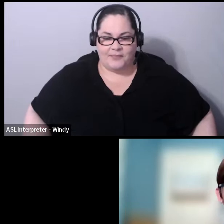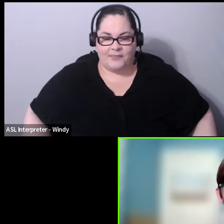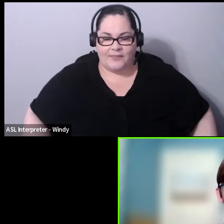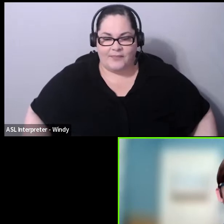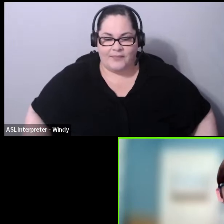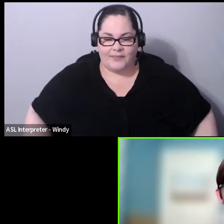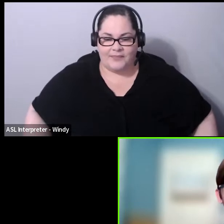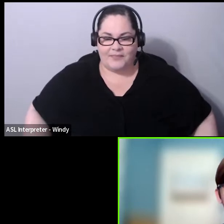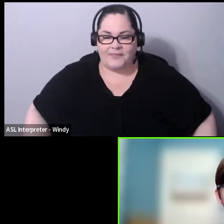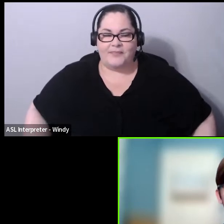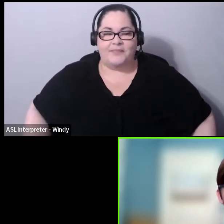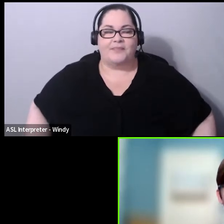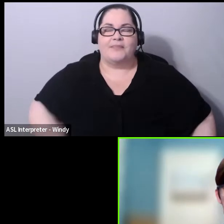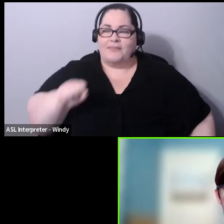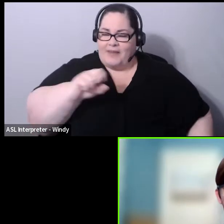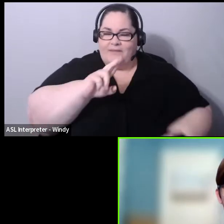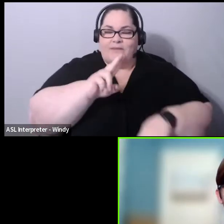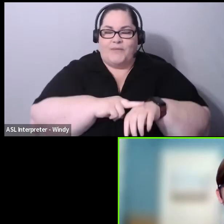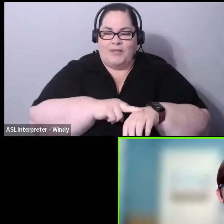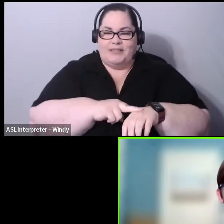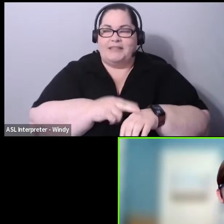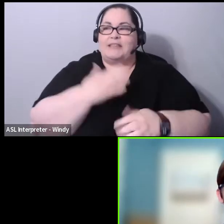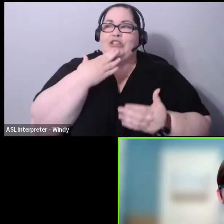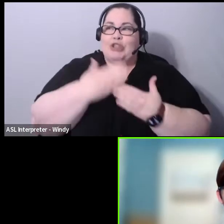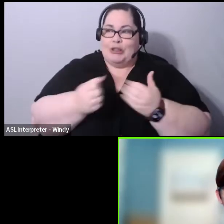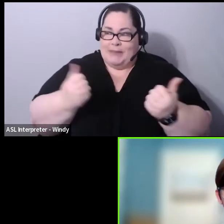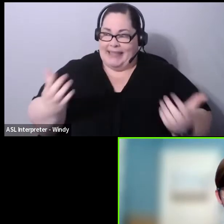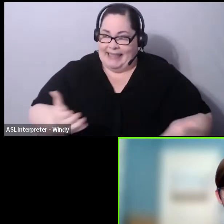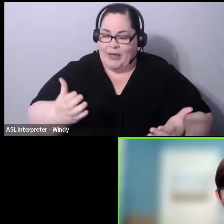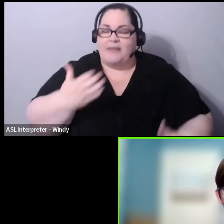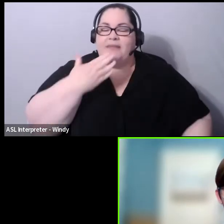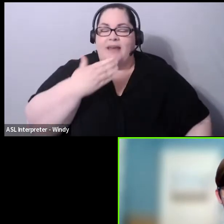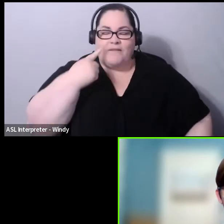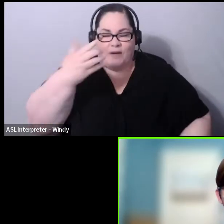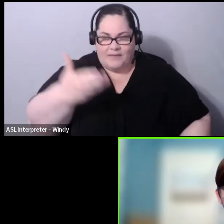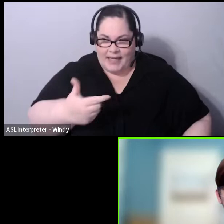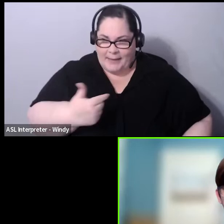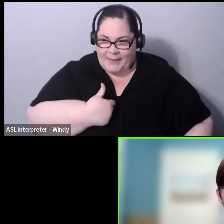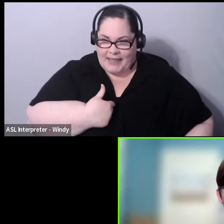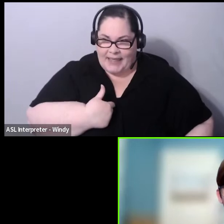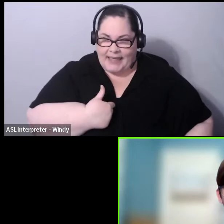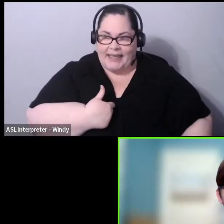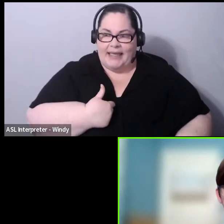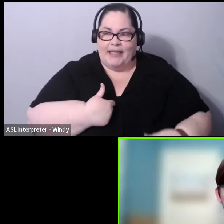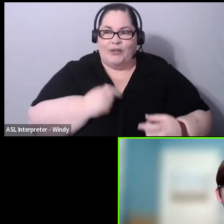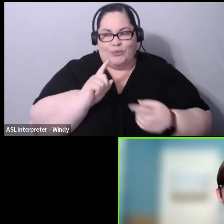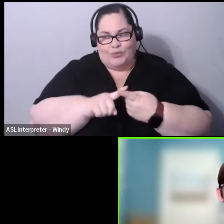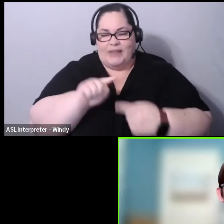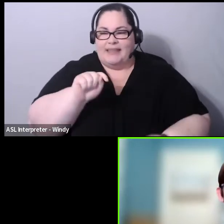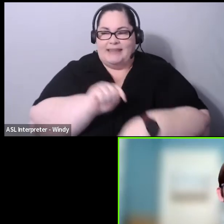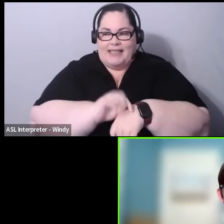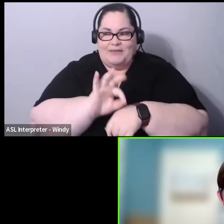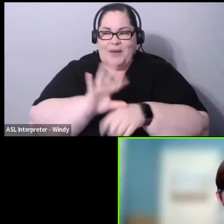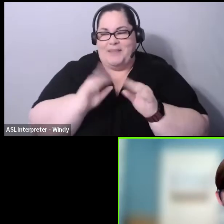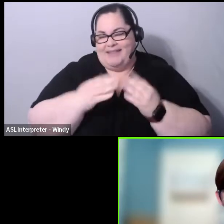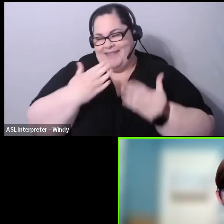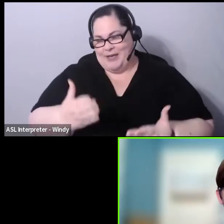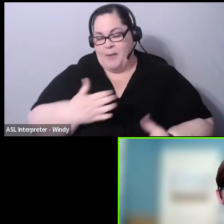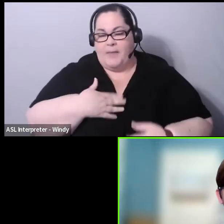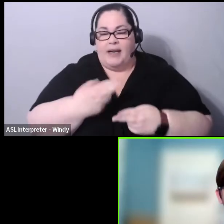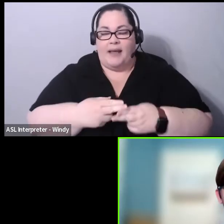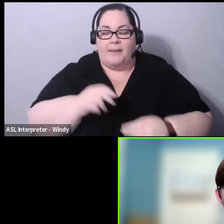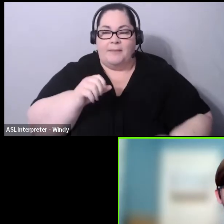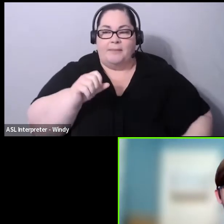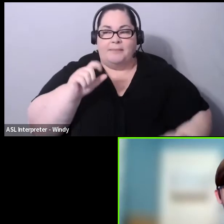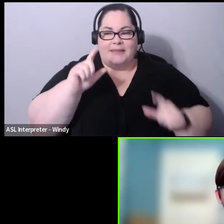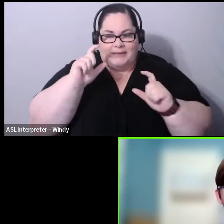Of course, it's really good to be here. Thank you for inviting me into the task force meeting. My name is Spencer